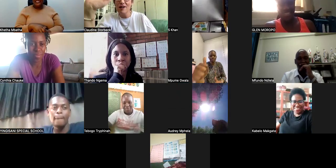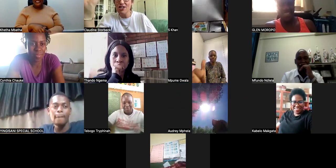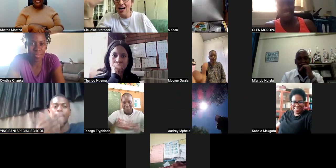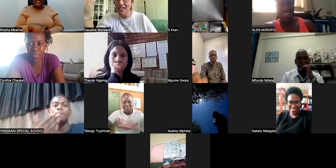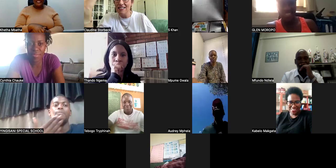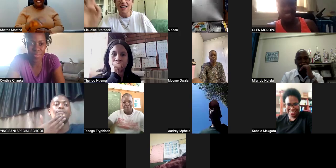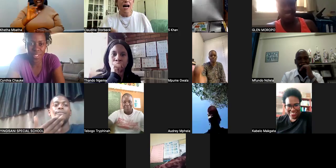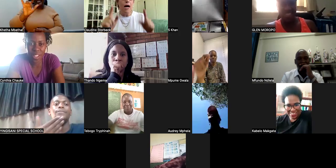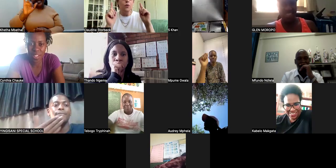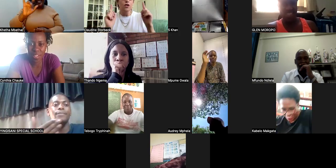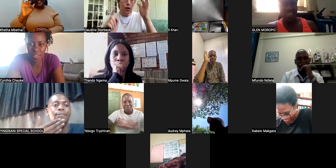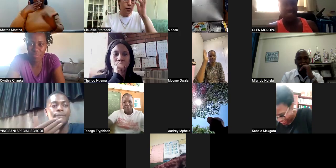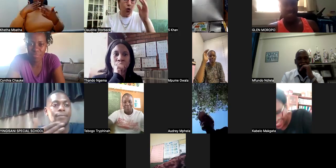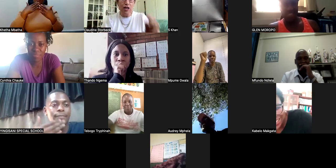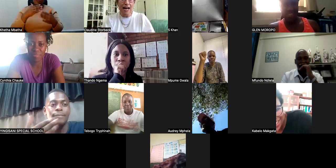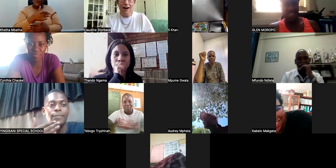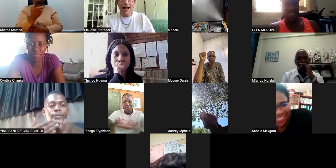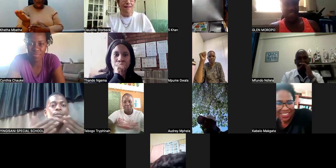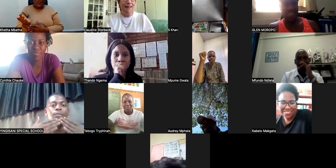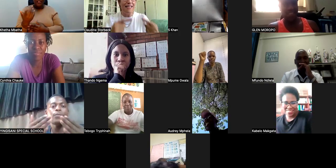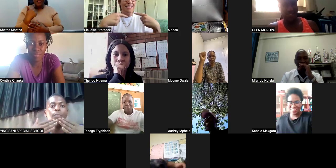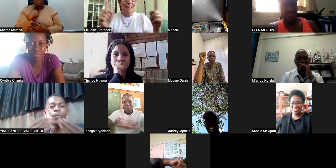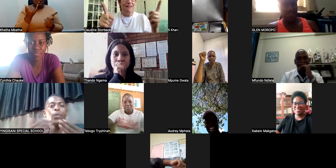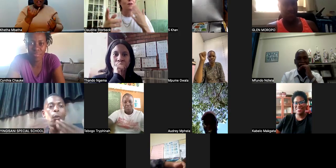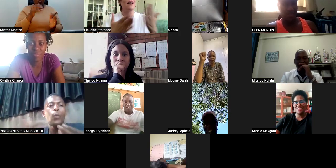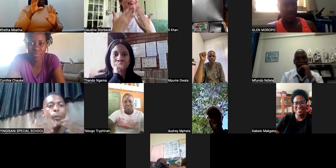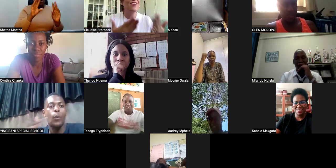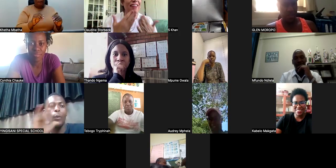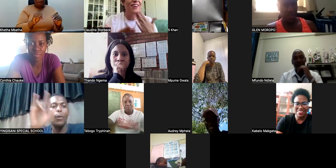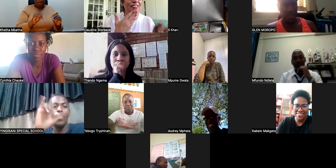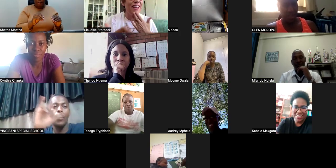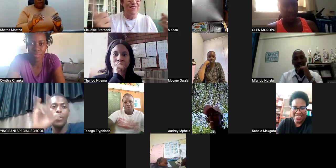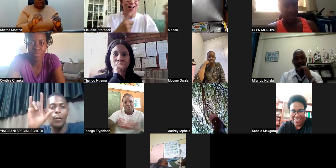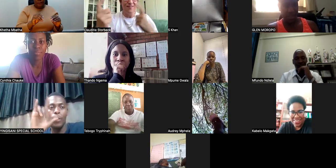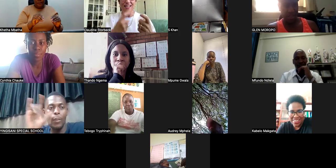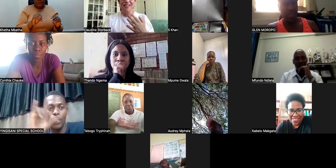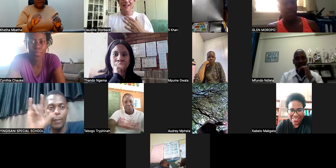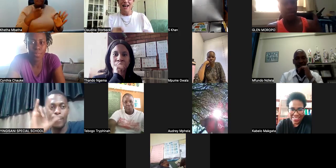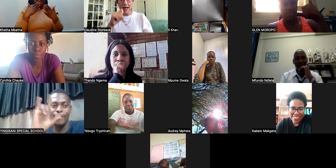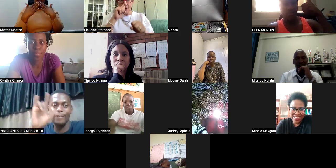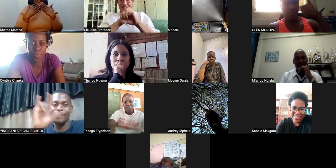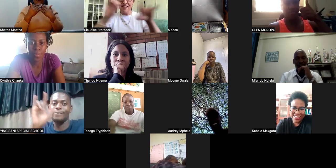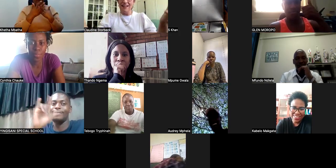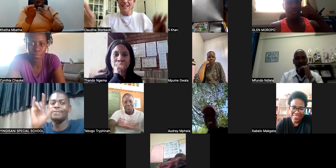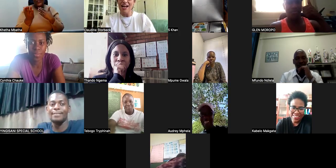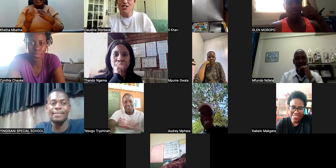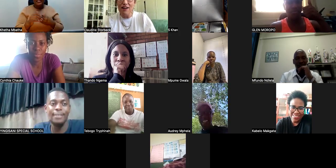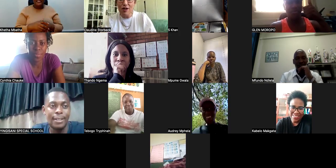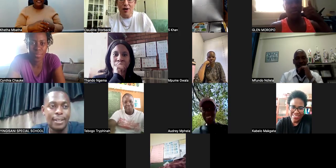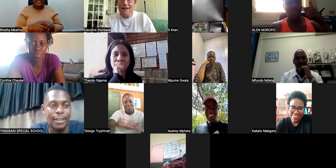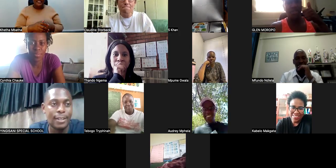Thank you very much, guys. I will stop recording now and then send everyone. Thank you for coming. And I'll send